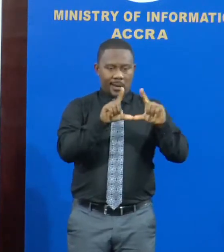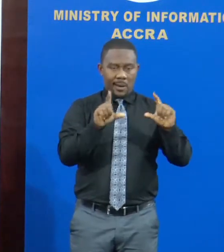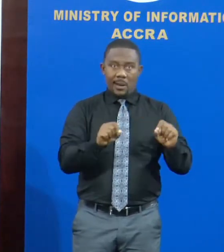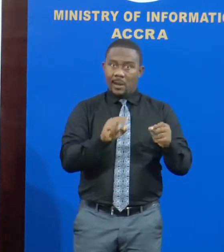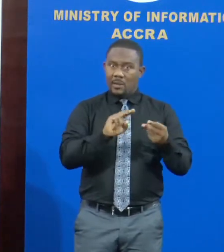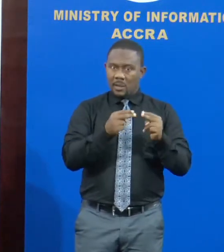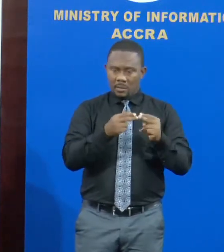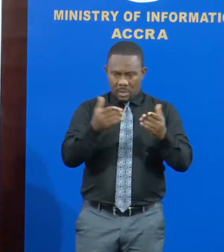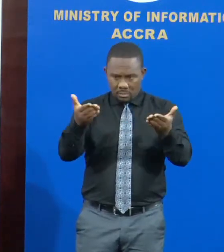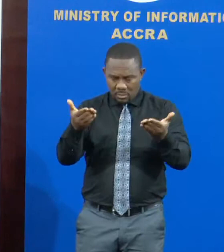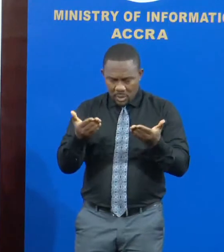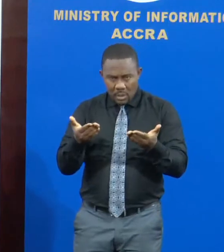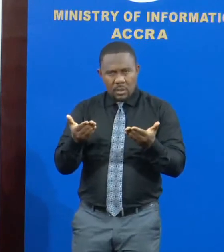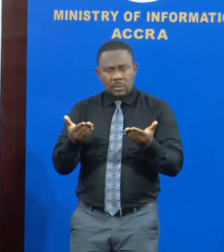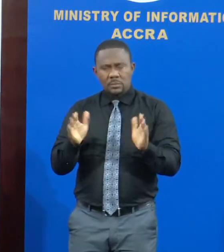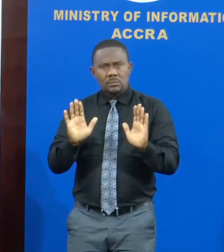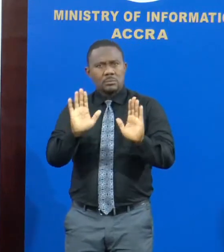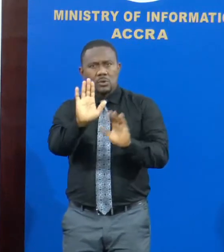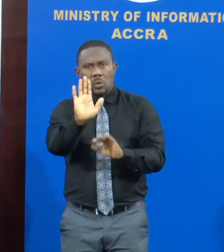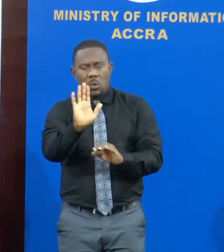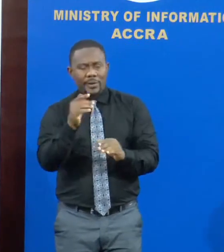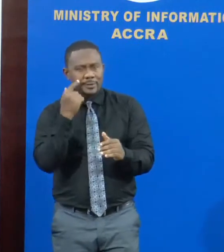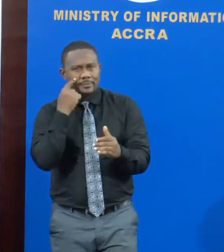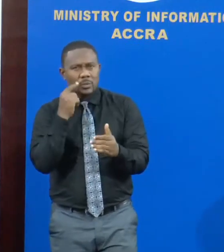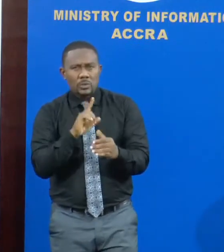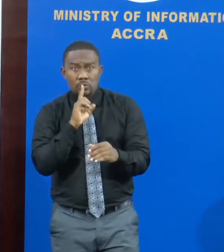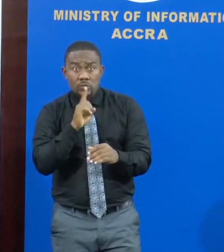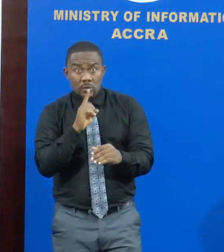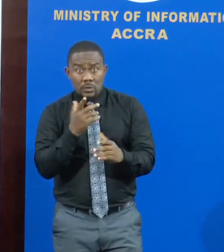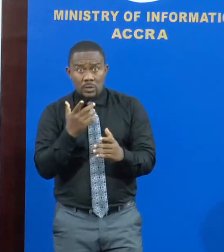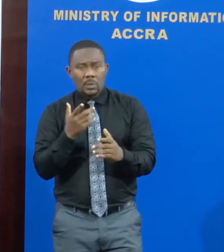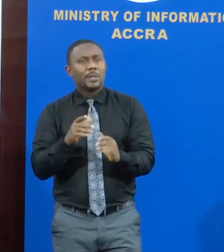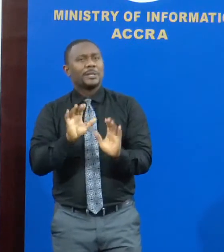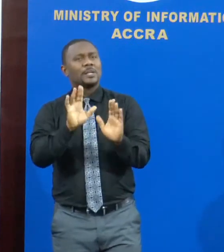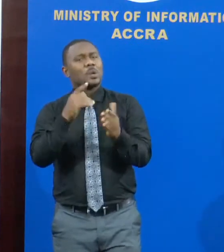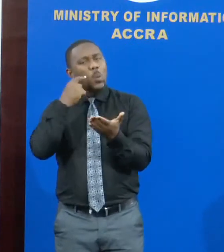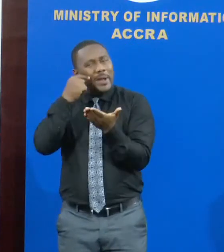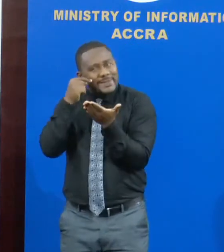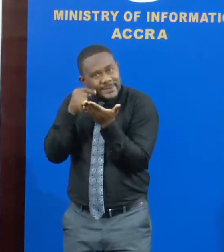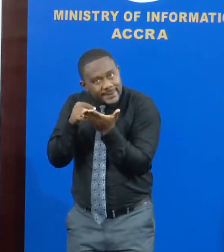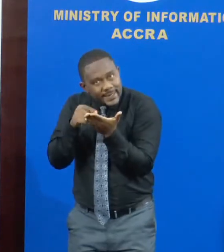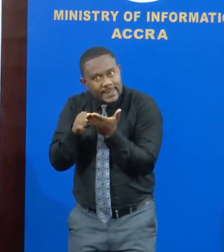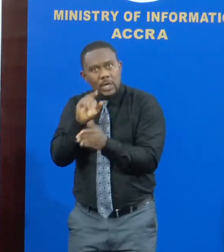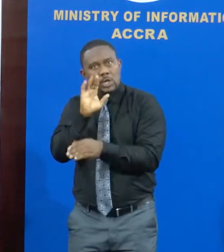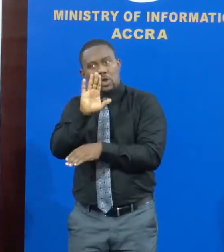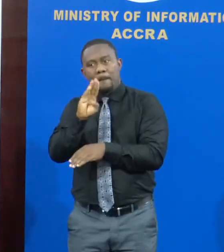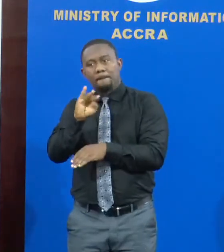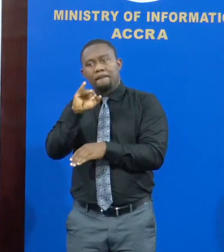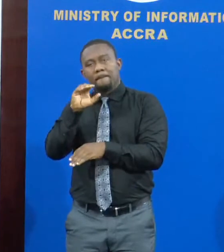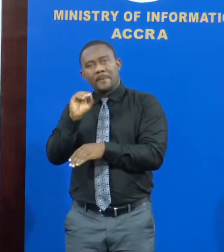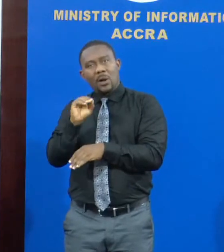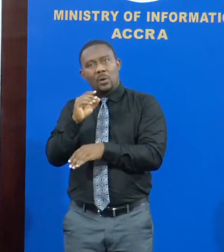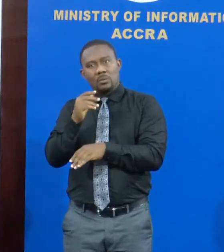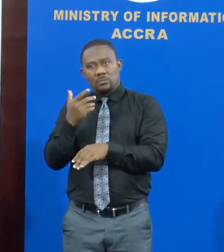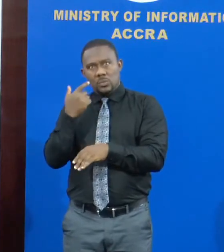are actually who you say you are. What that means is that we have to check your biometrics that you have with